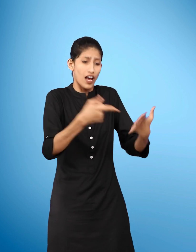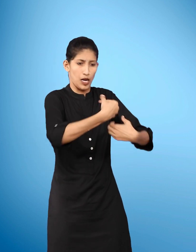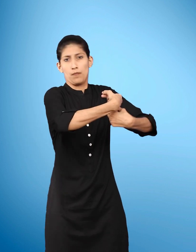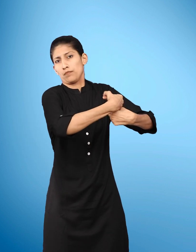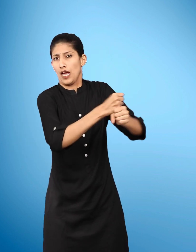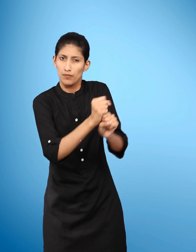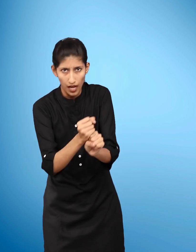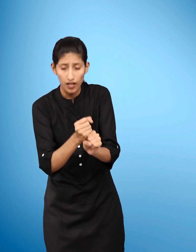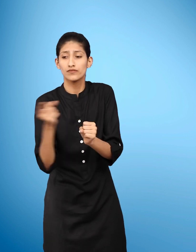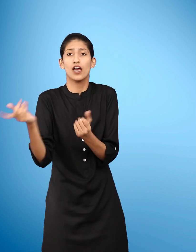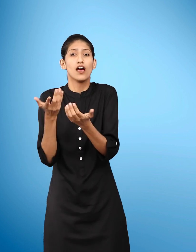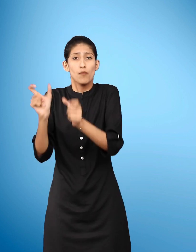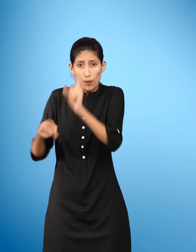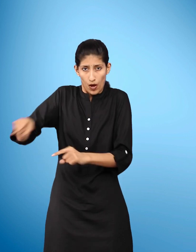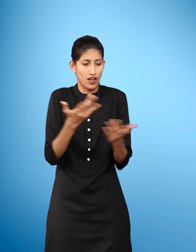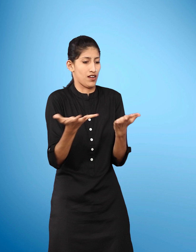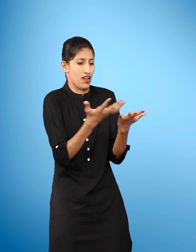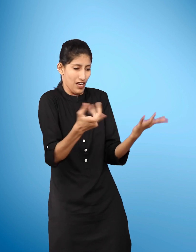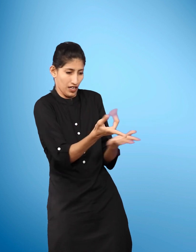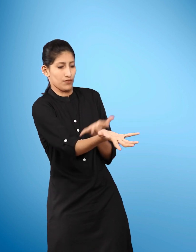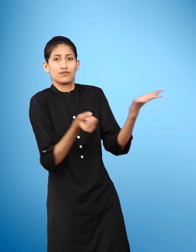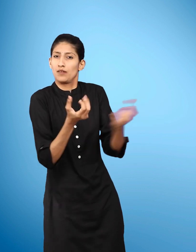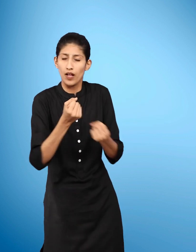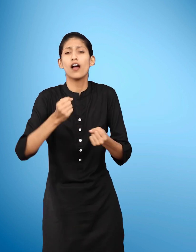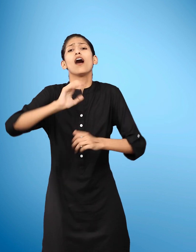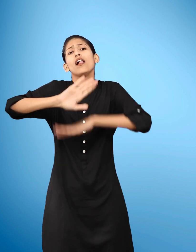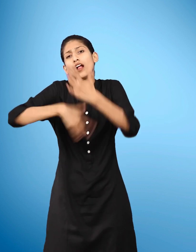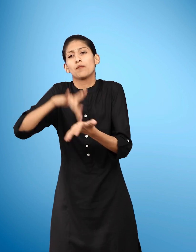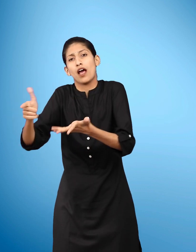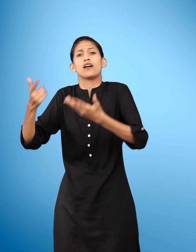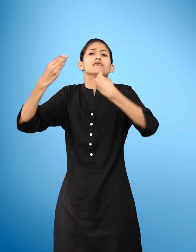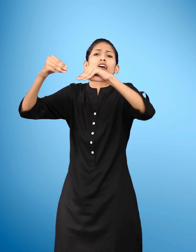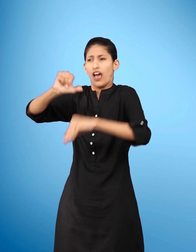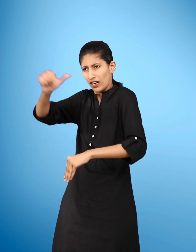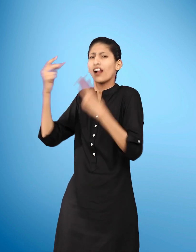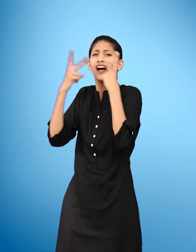people who bought things where they were made and sold them elsewhere.